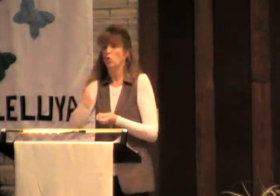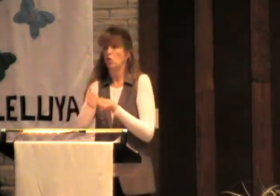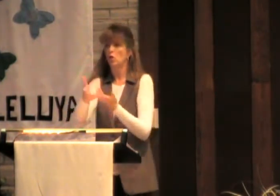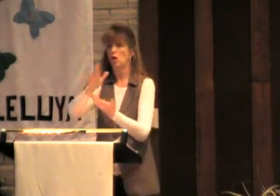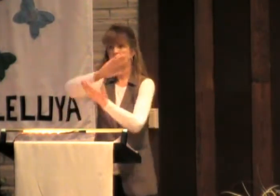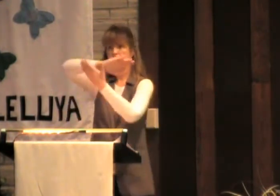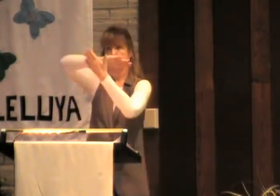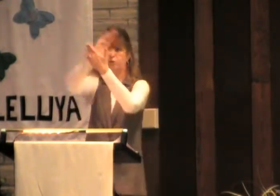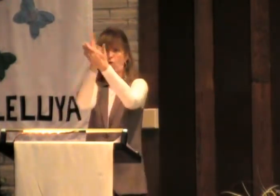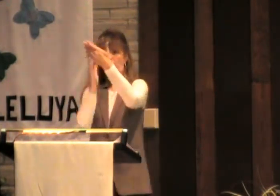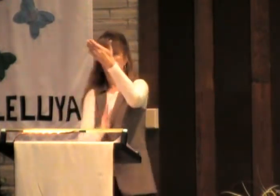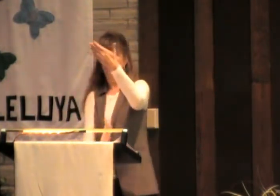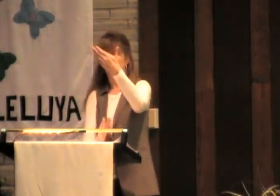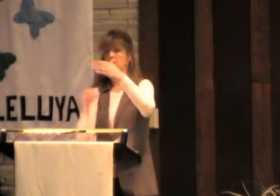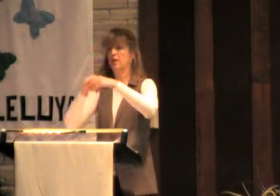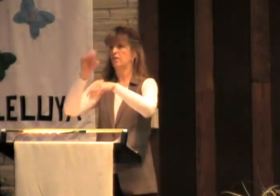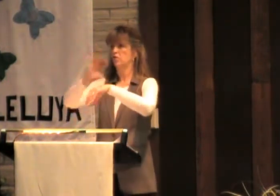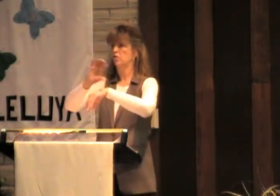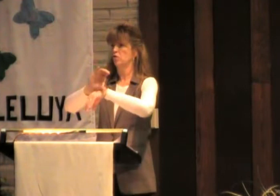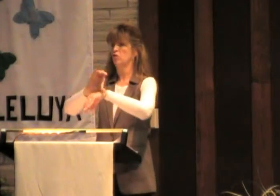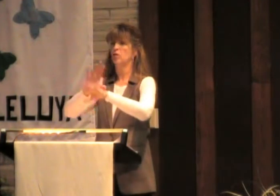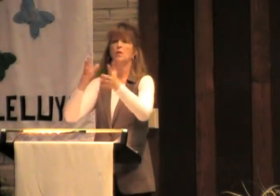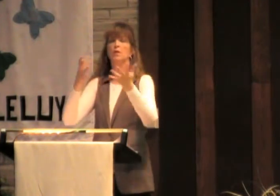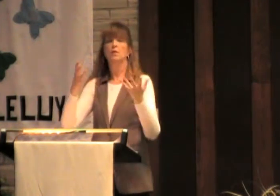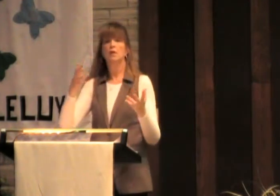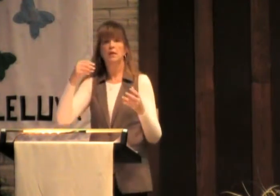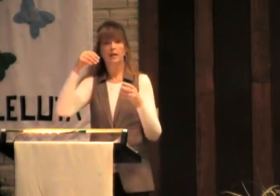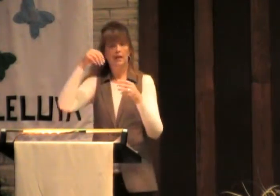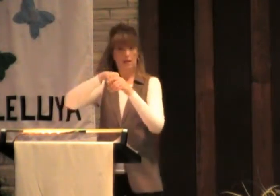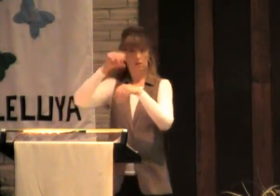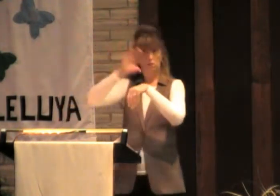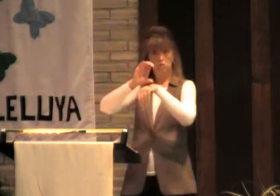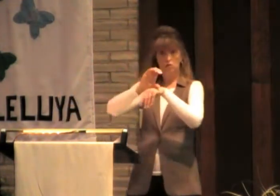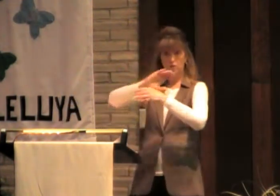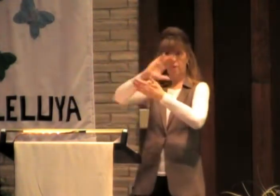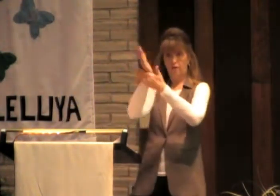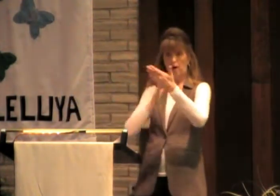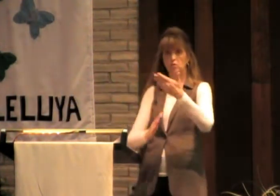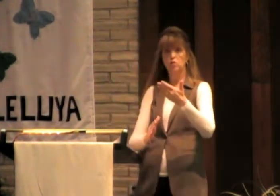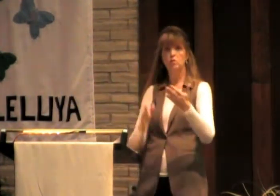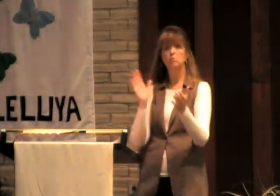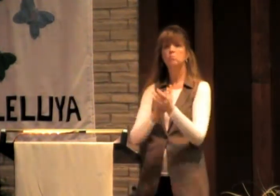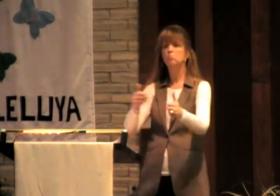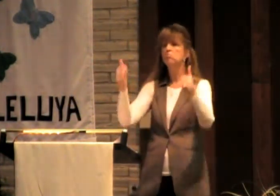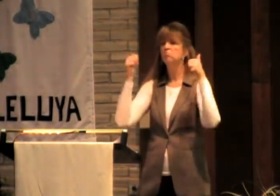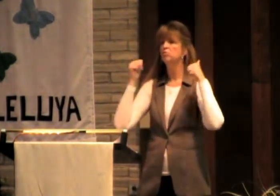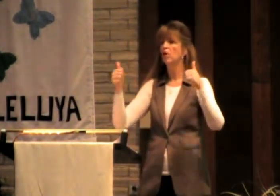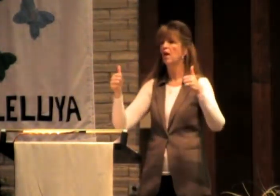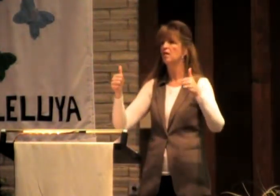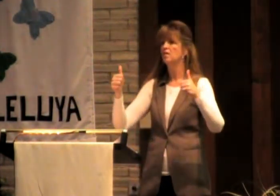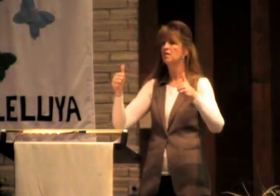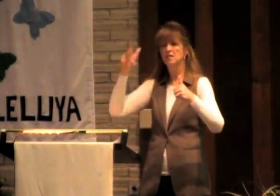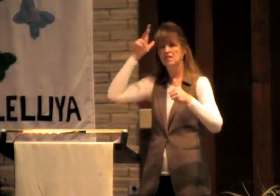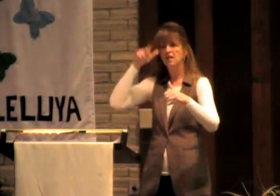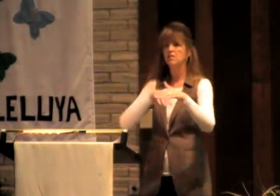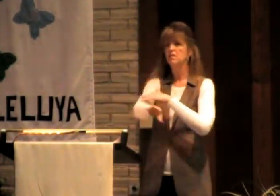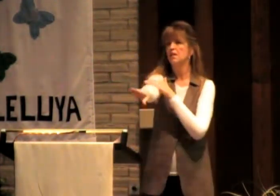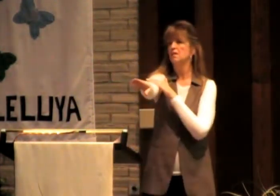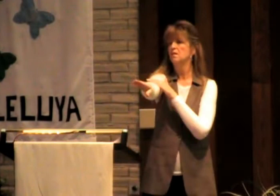control, it will cause a fracture in the church. So when the church has a